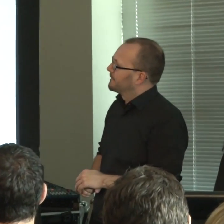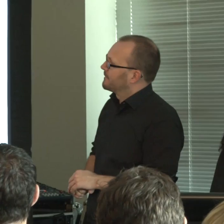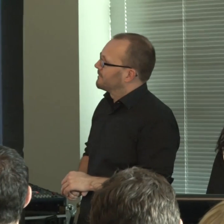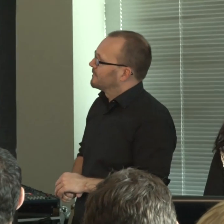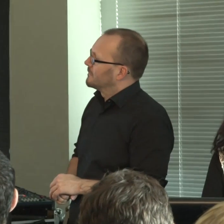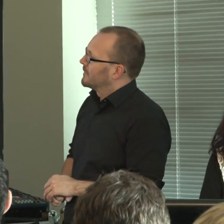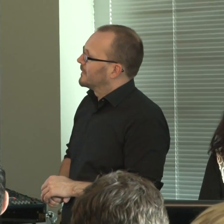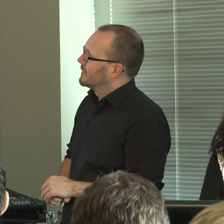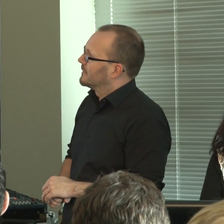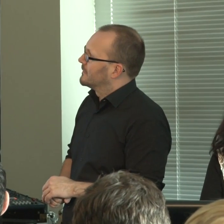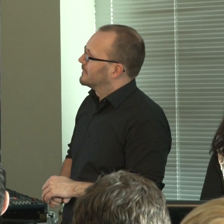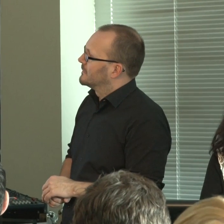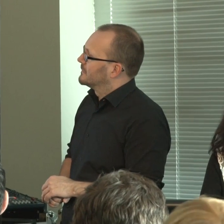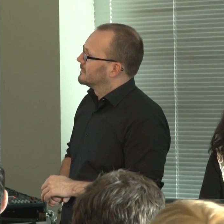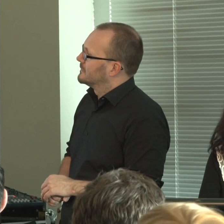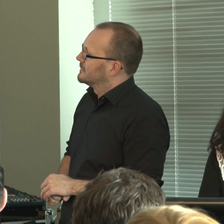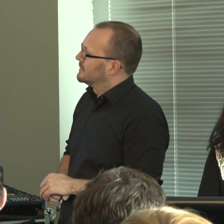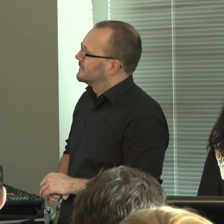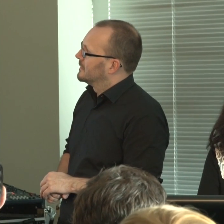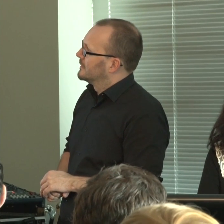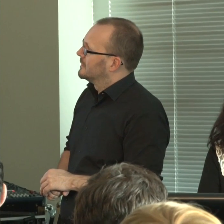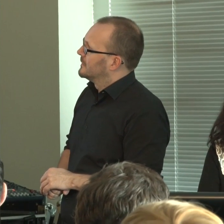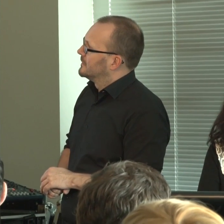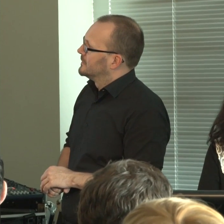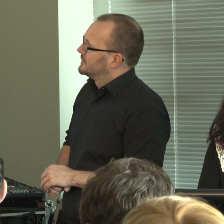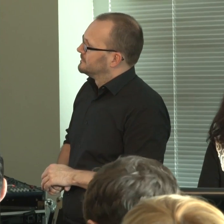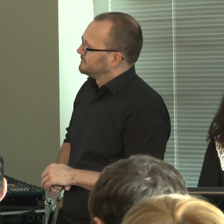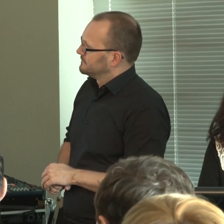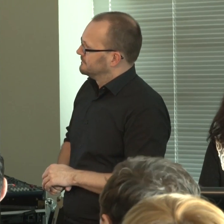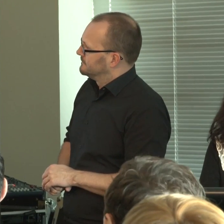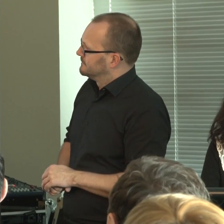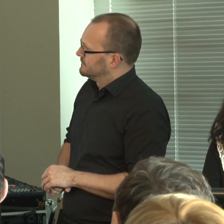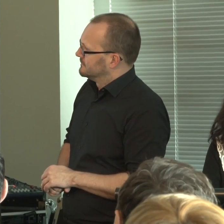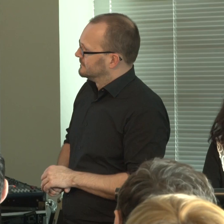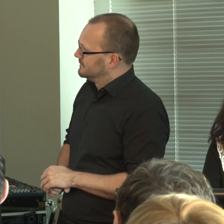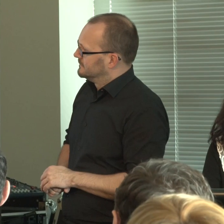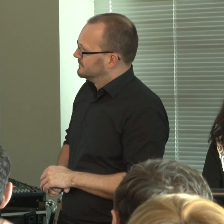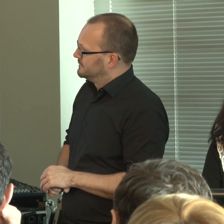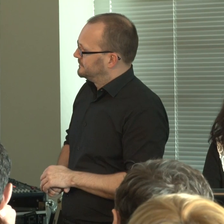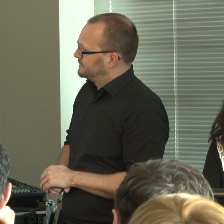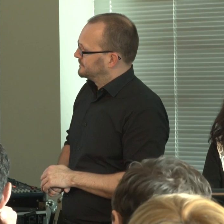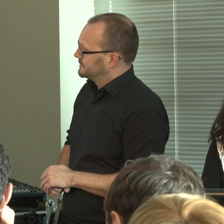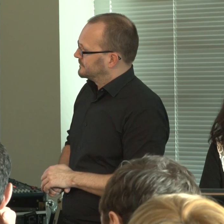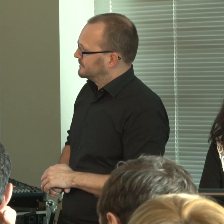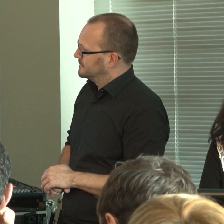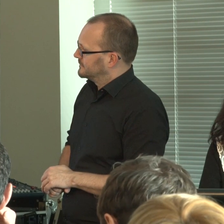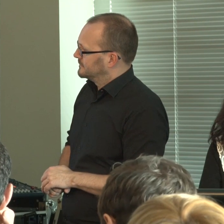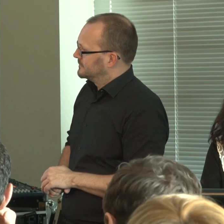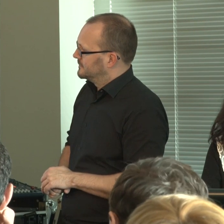And we've also got information about Mundy, the photographer, as well. This one here, it just shows you the level of detail.